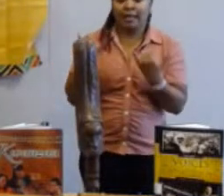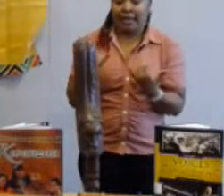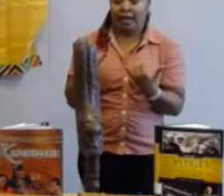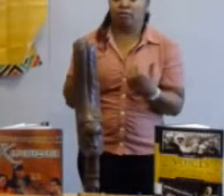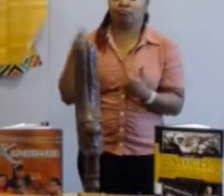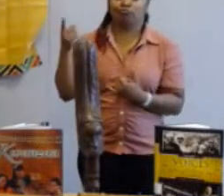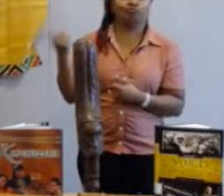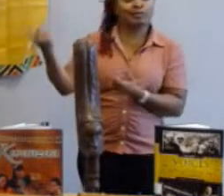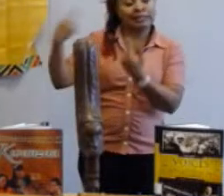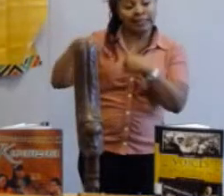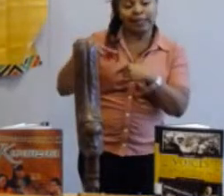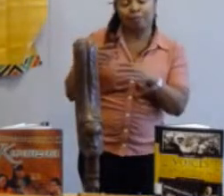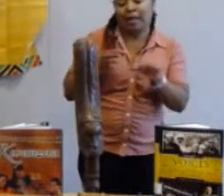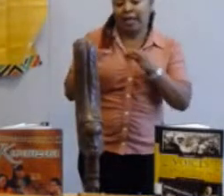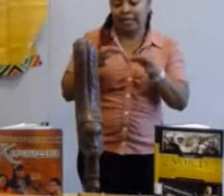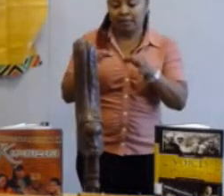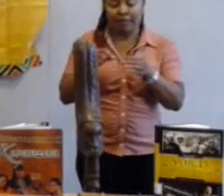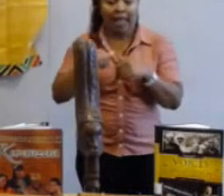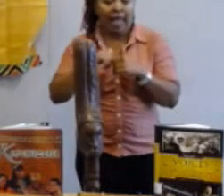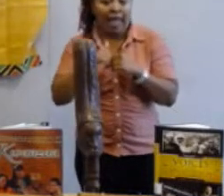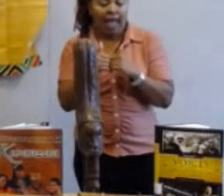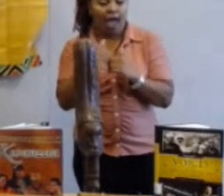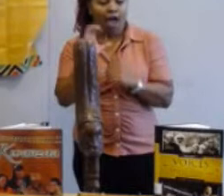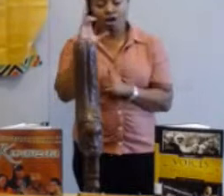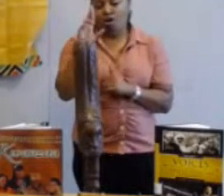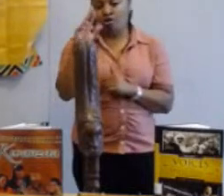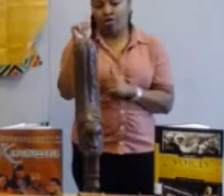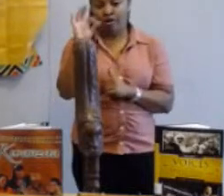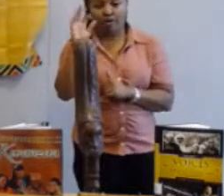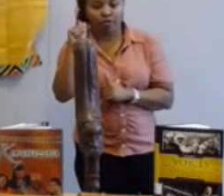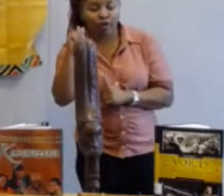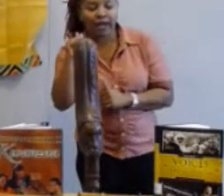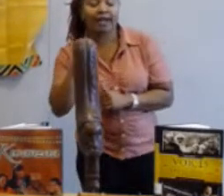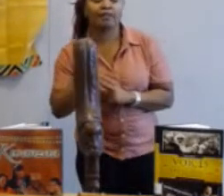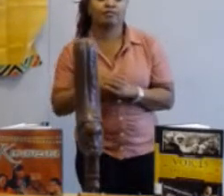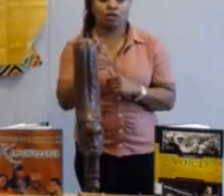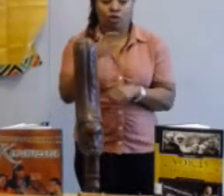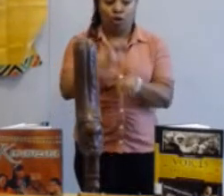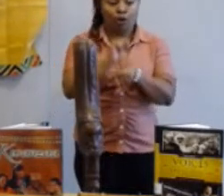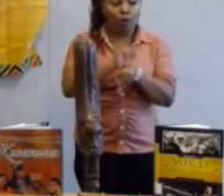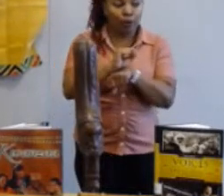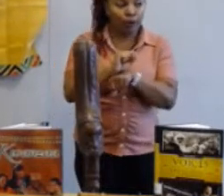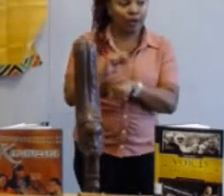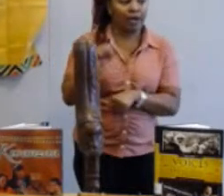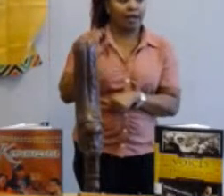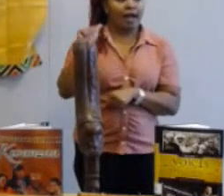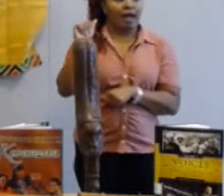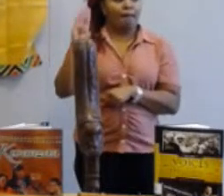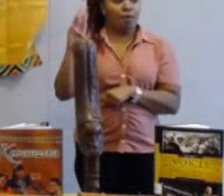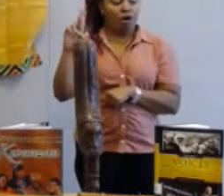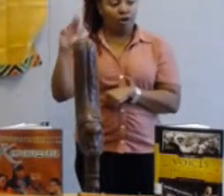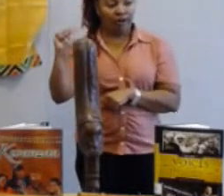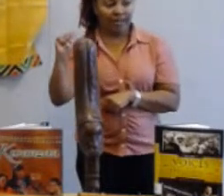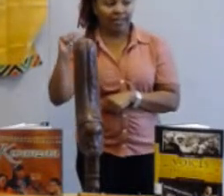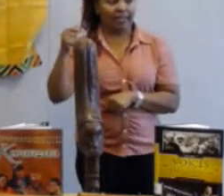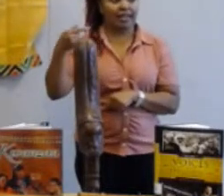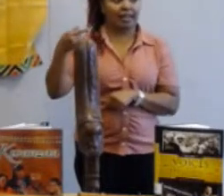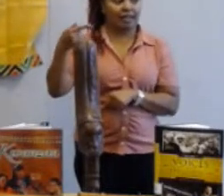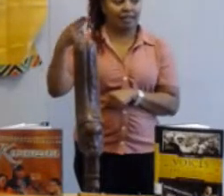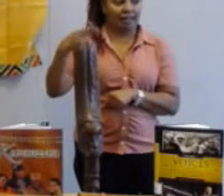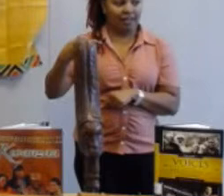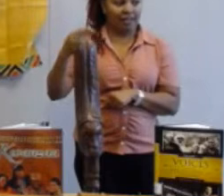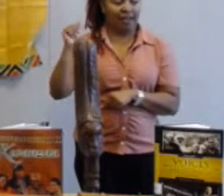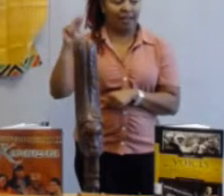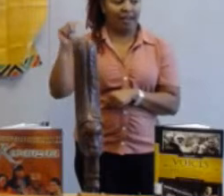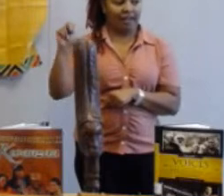how crafts portion is going to work. Again, thank you. Habari Ghani, that I meant to tell you, is what's the news,